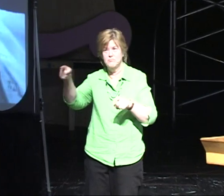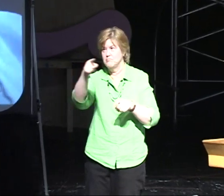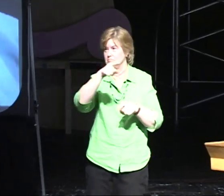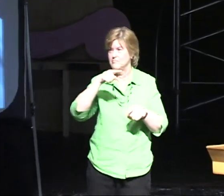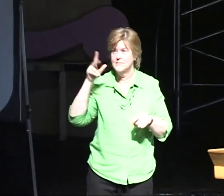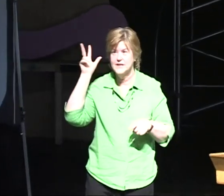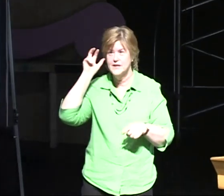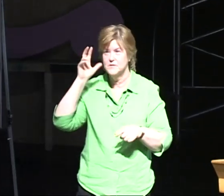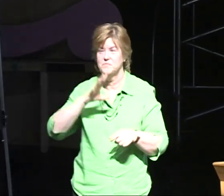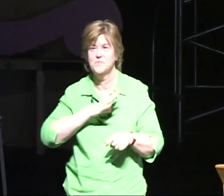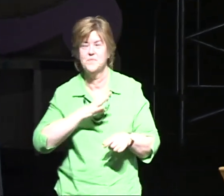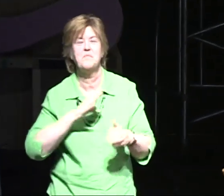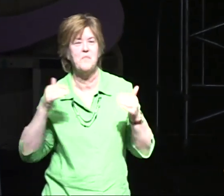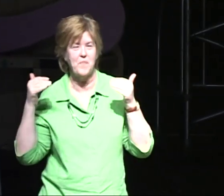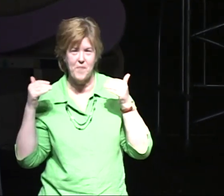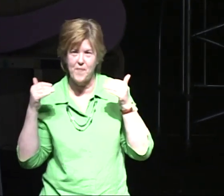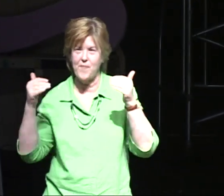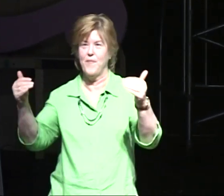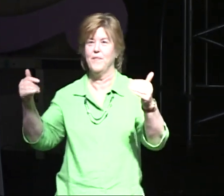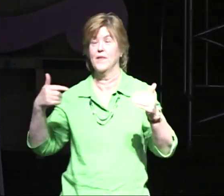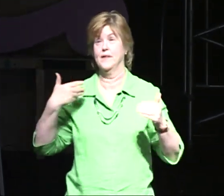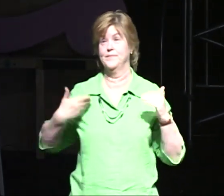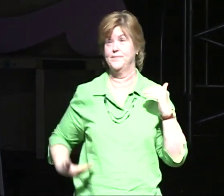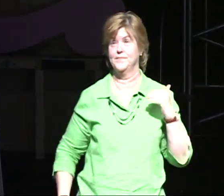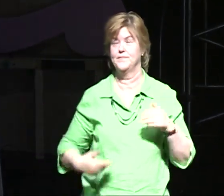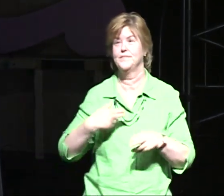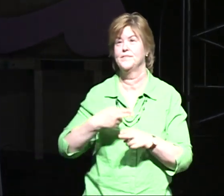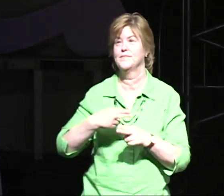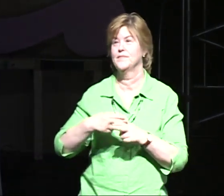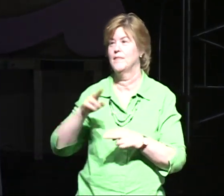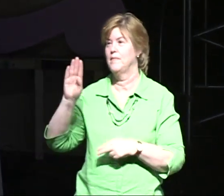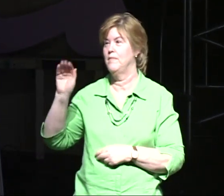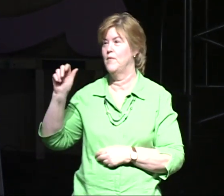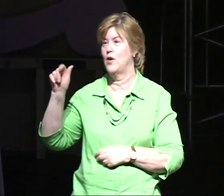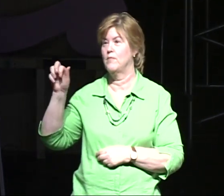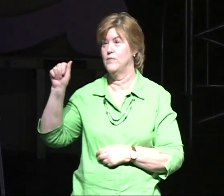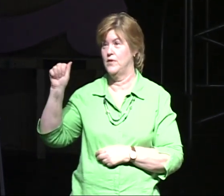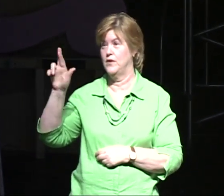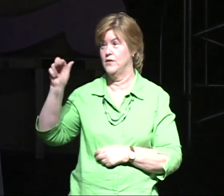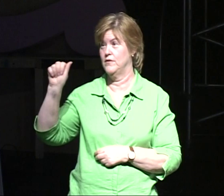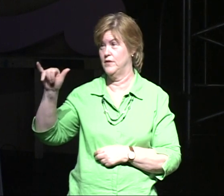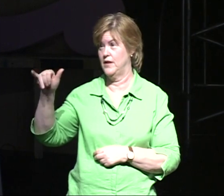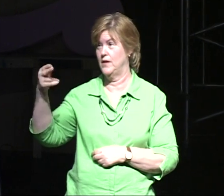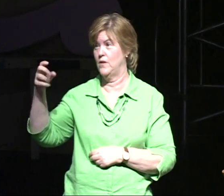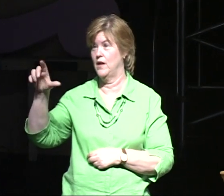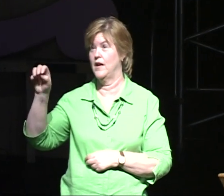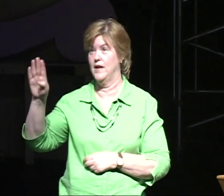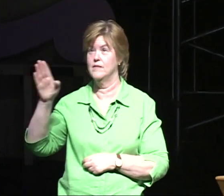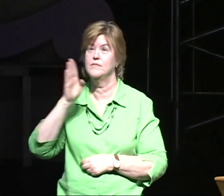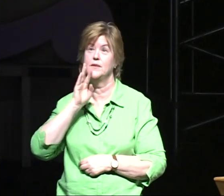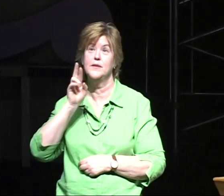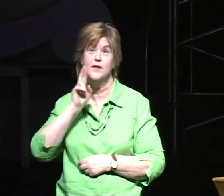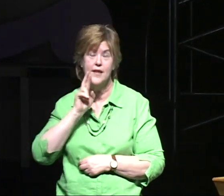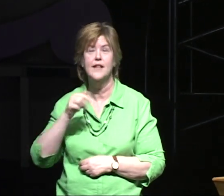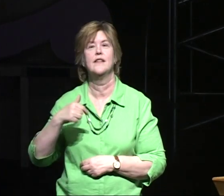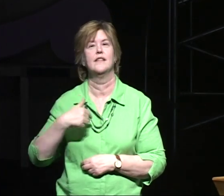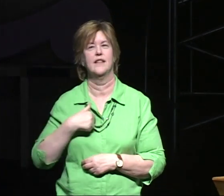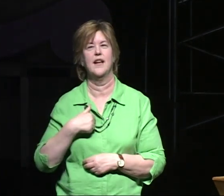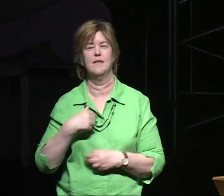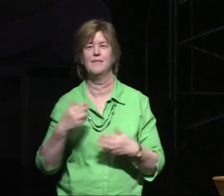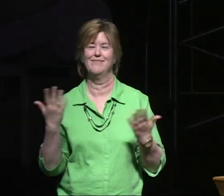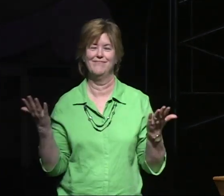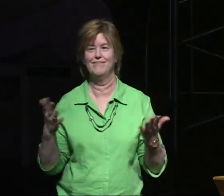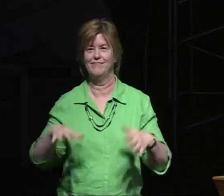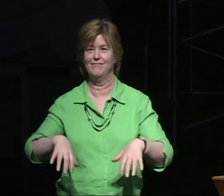your volume. There are different volume settings to make sure you can hear okay. All right. Hello, my name is Barbara Ray Holcomb, Barbara